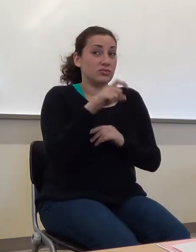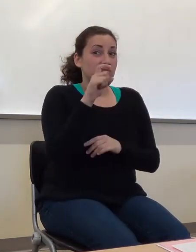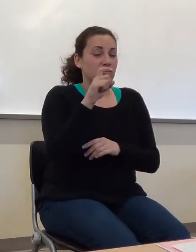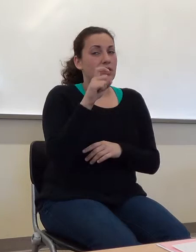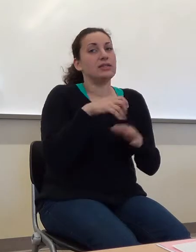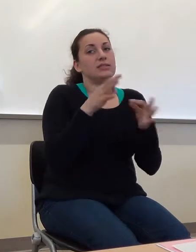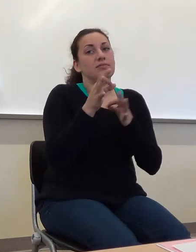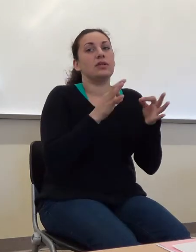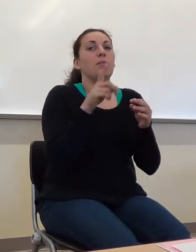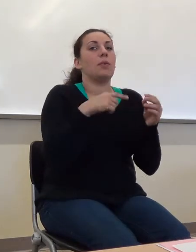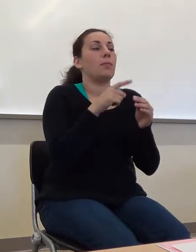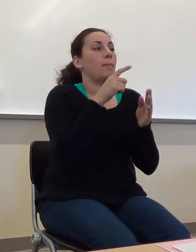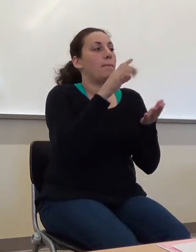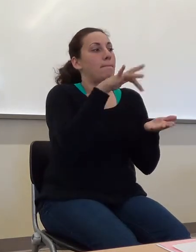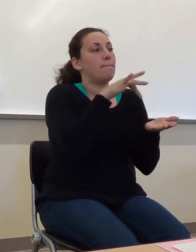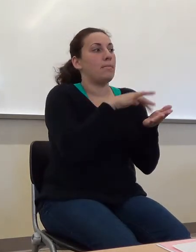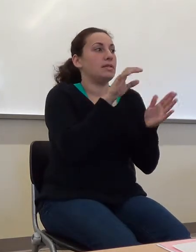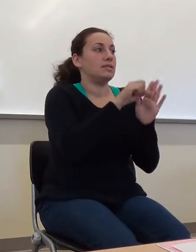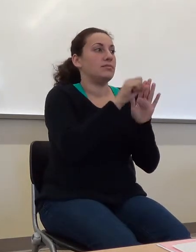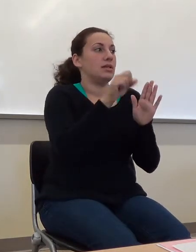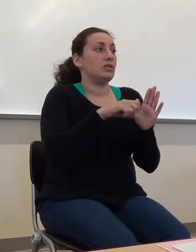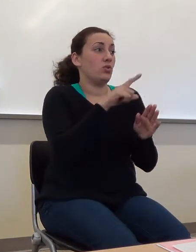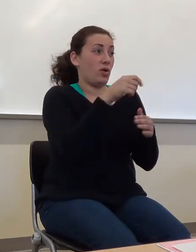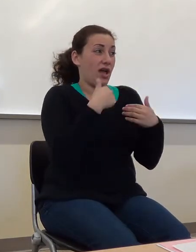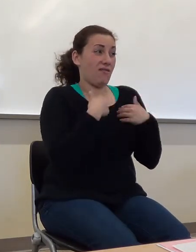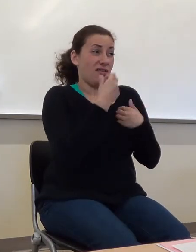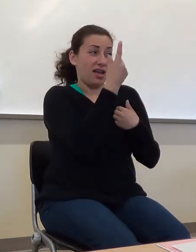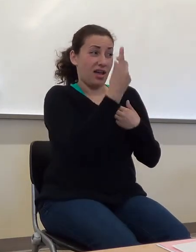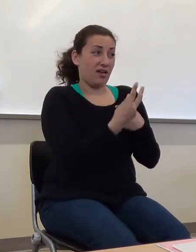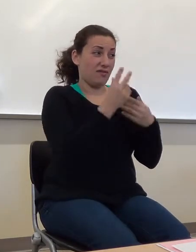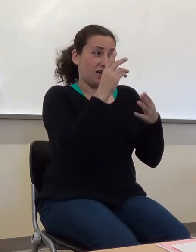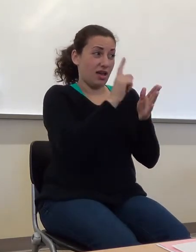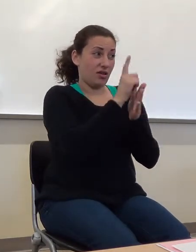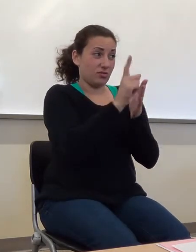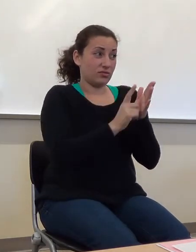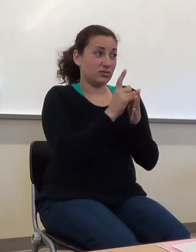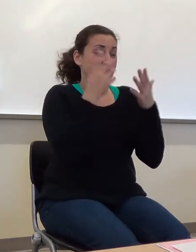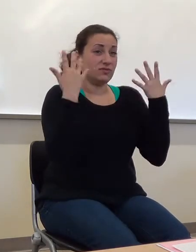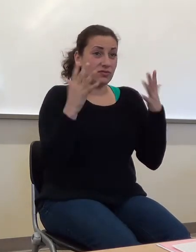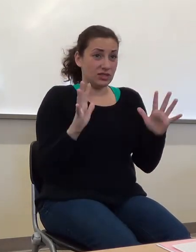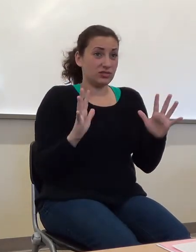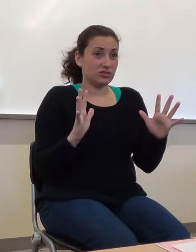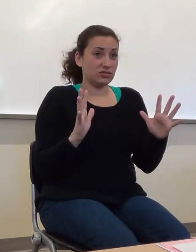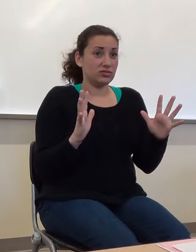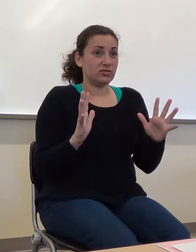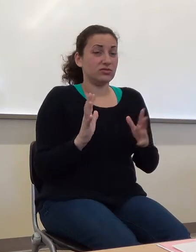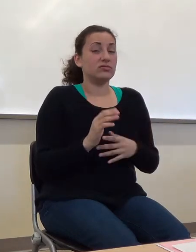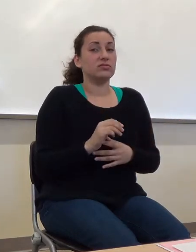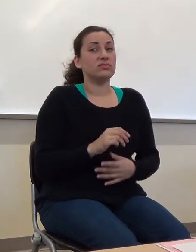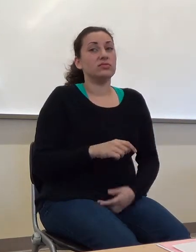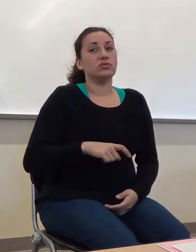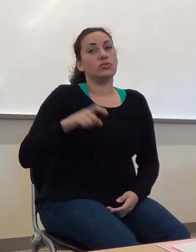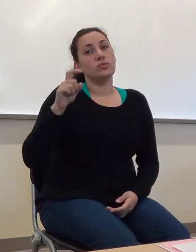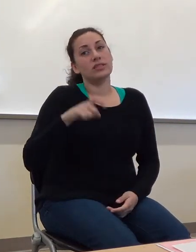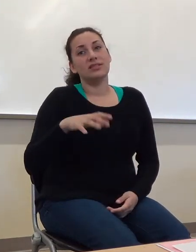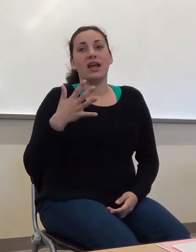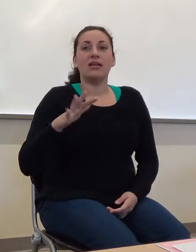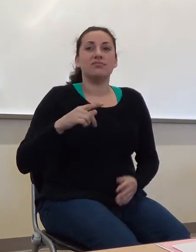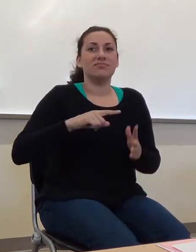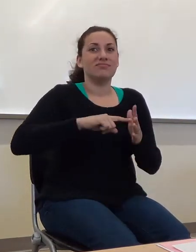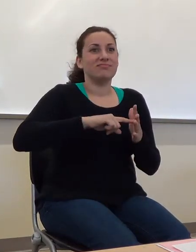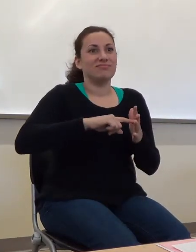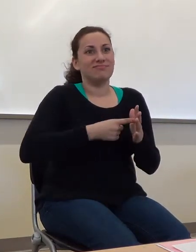that too, and you only have half of the hours you're supposed to have there, you need to kind of,